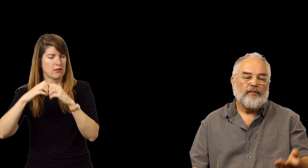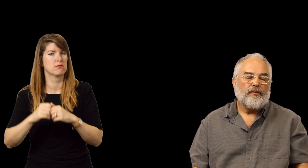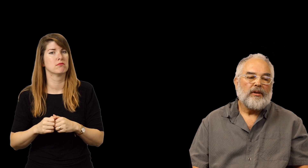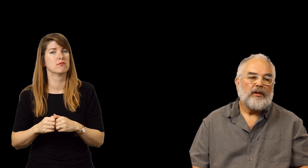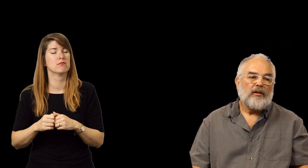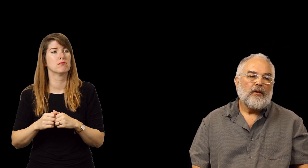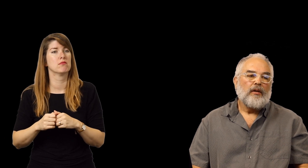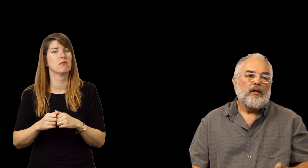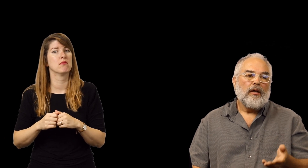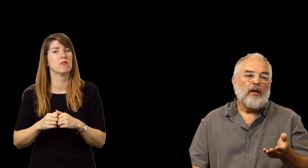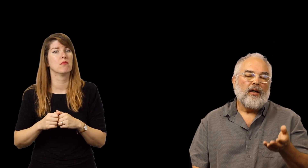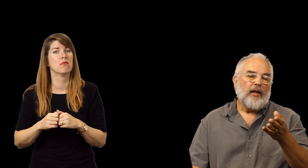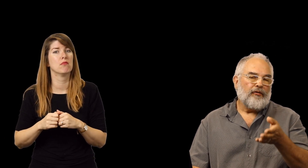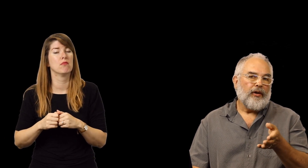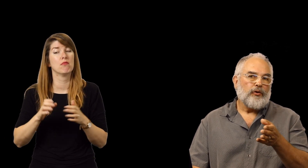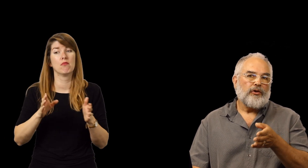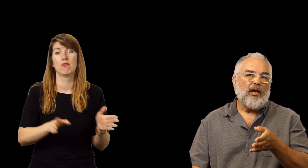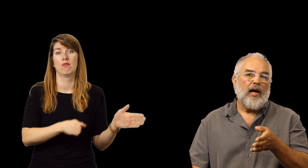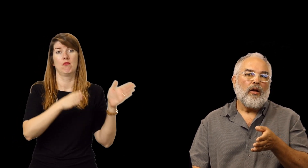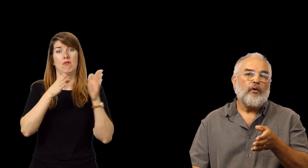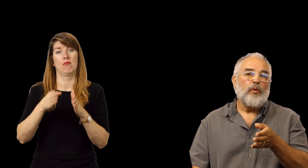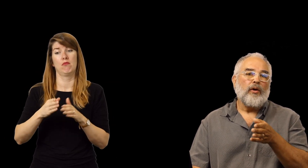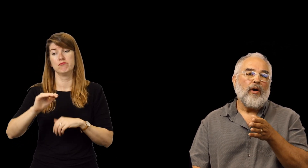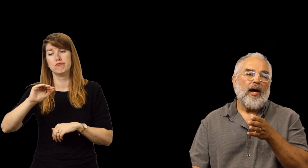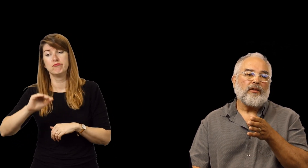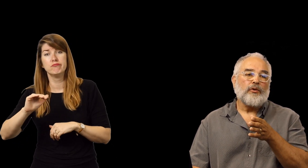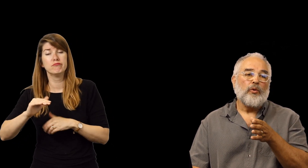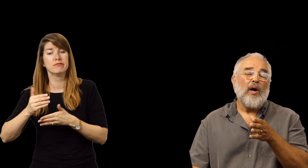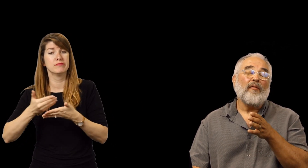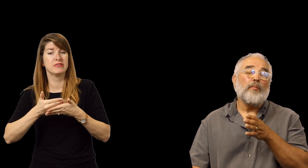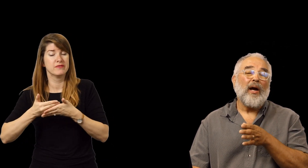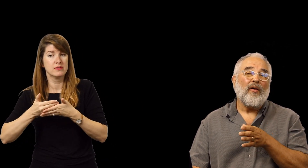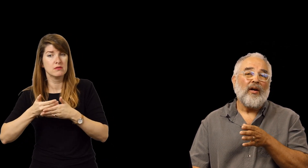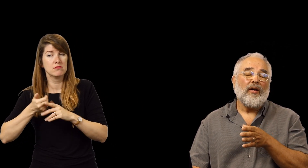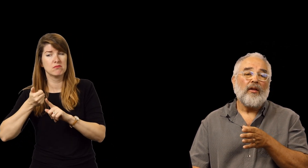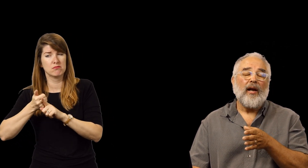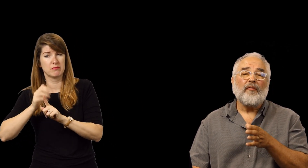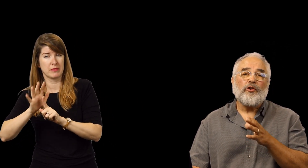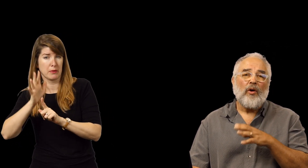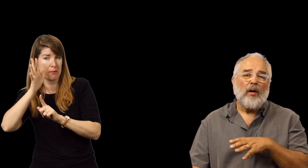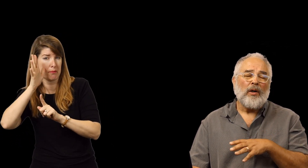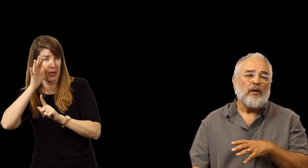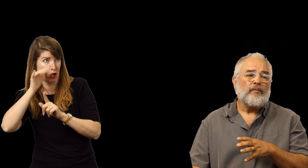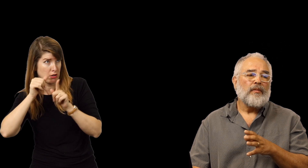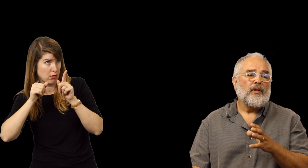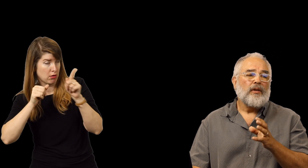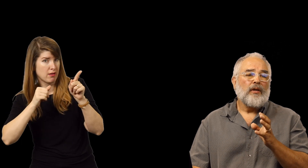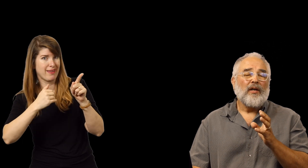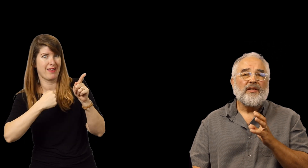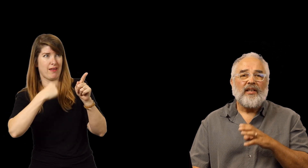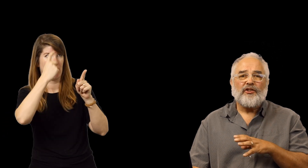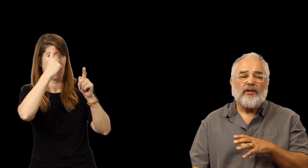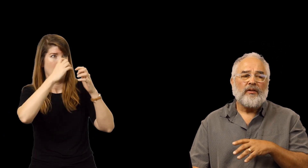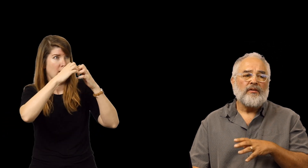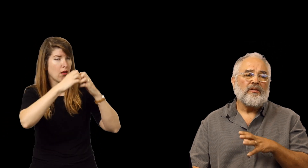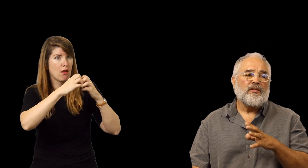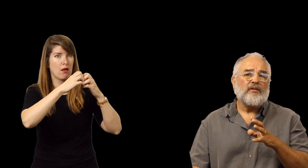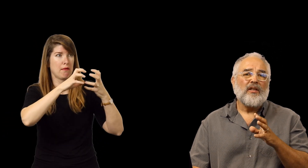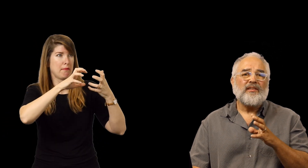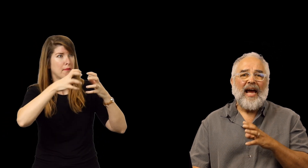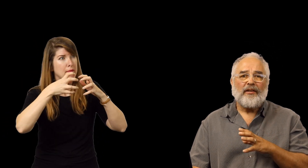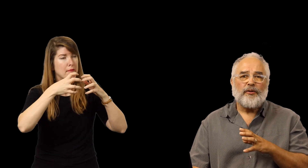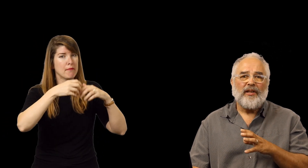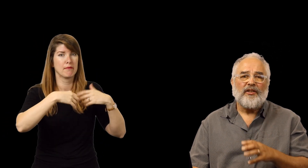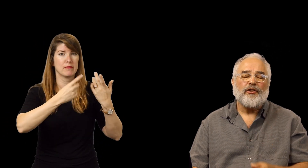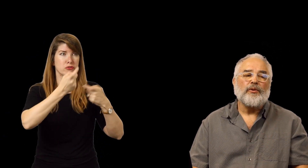brain. An infant or child who interacts, who have a parent that have trauma,